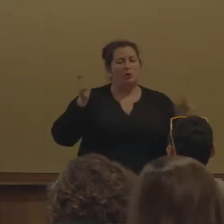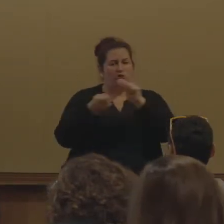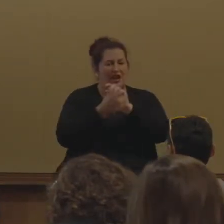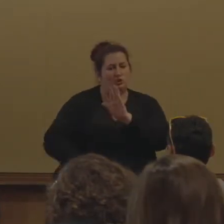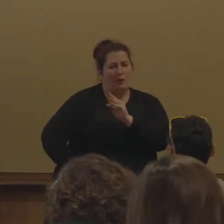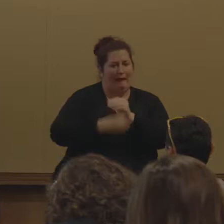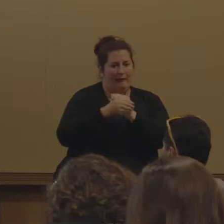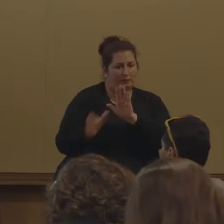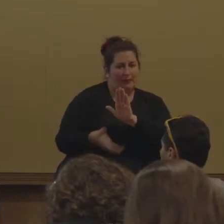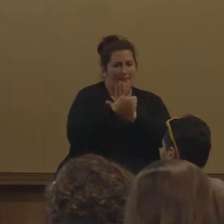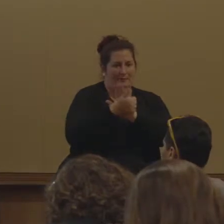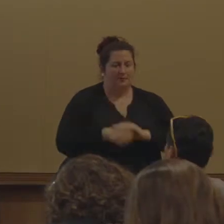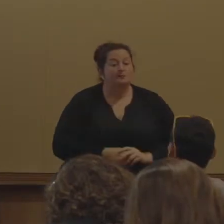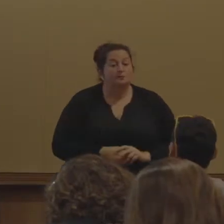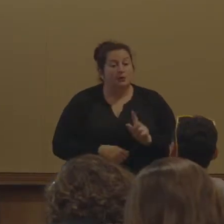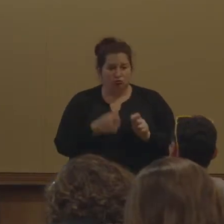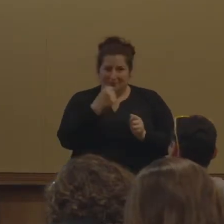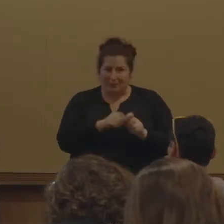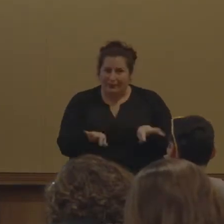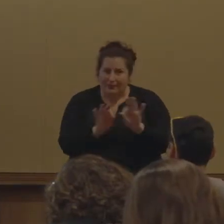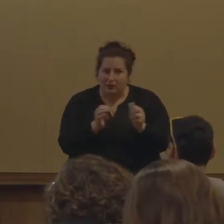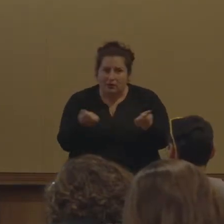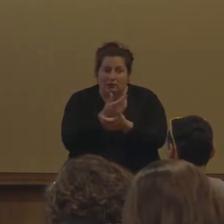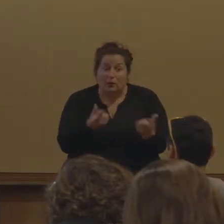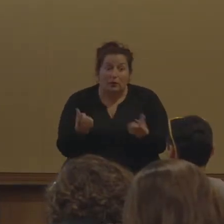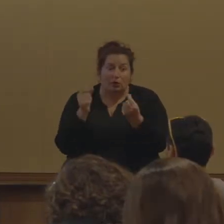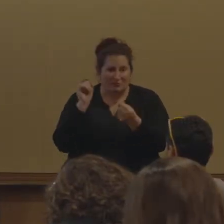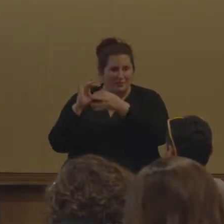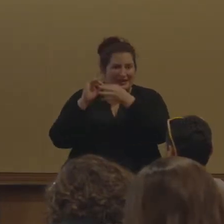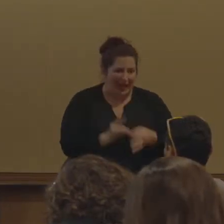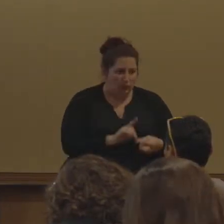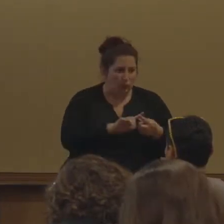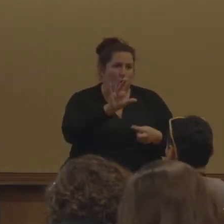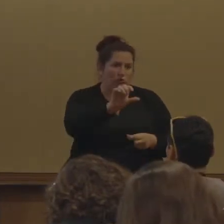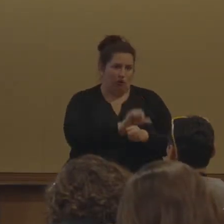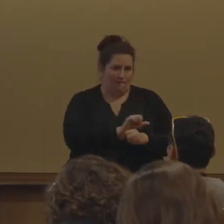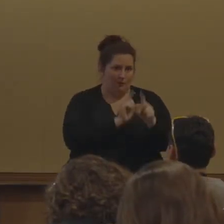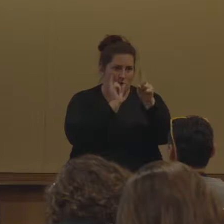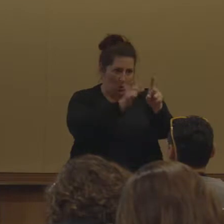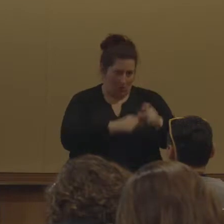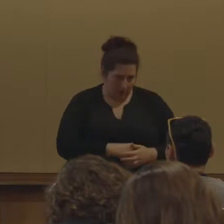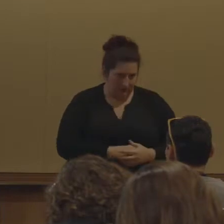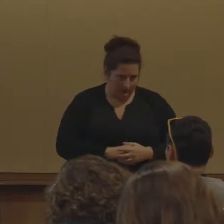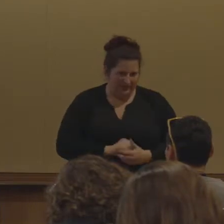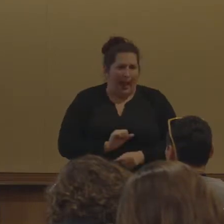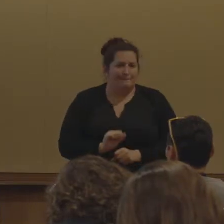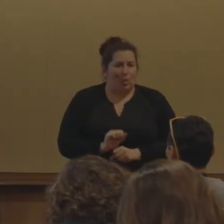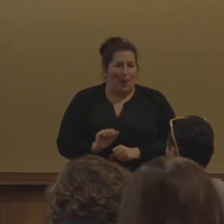it. Remember, the key is everything we do has to be connected to employment. Okay?